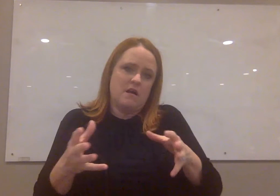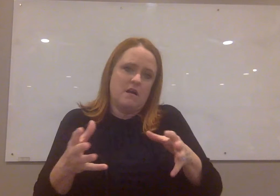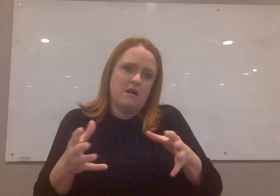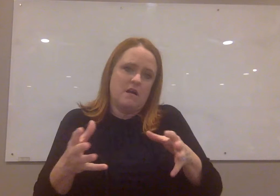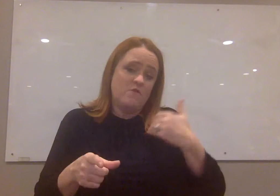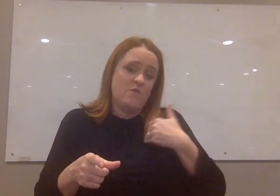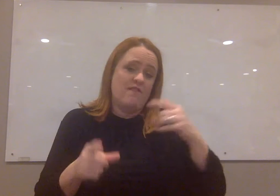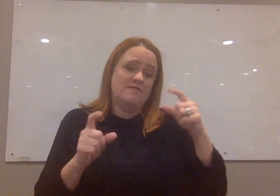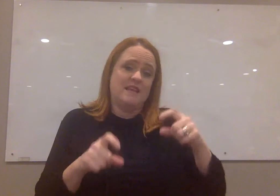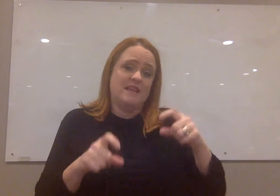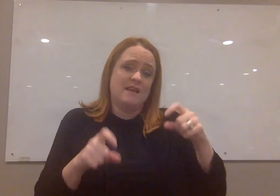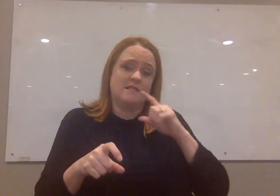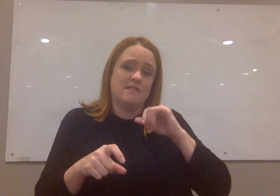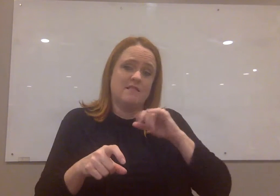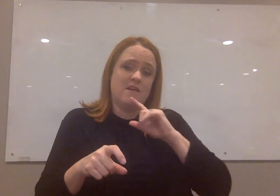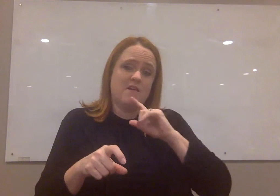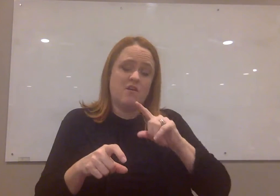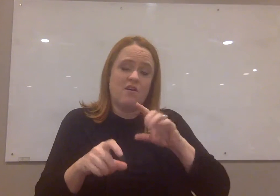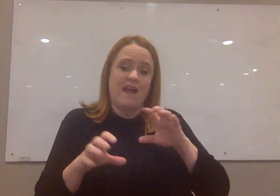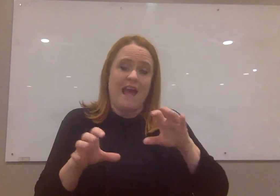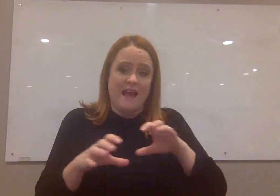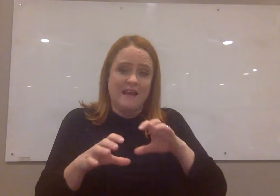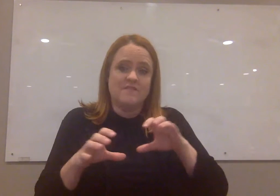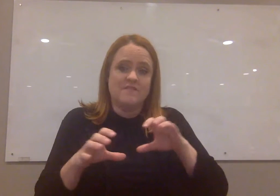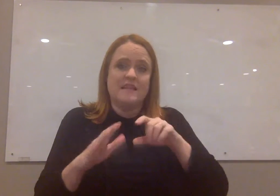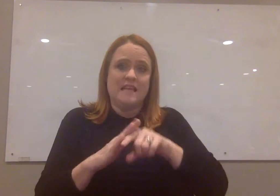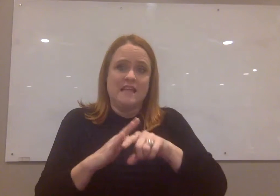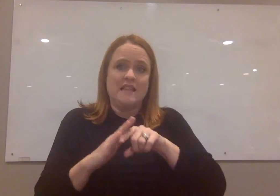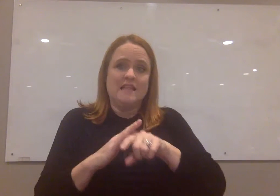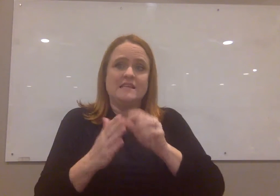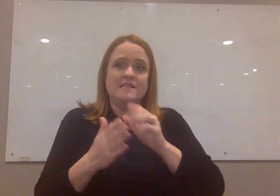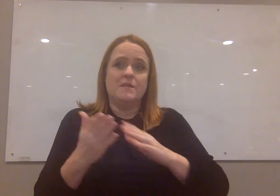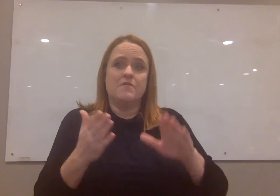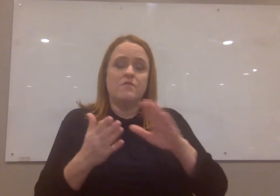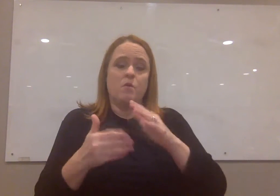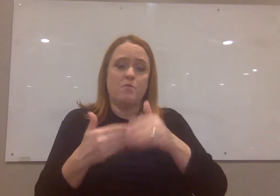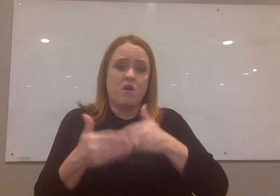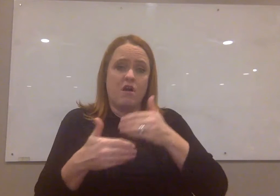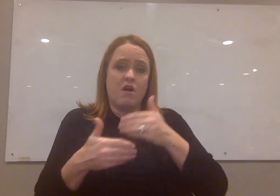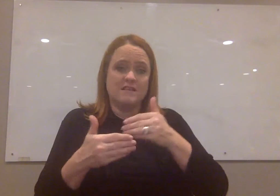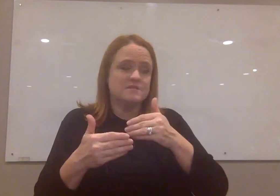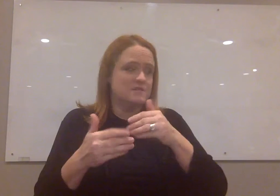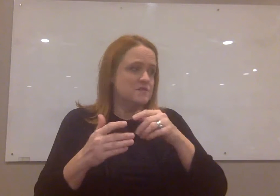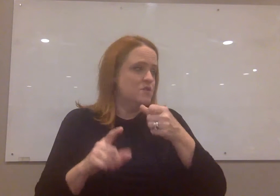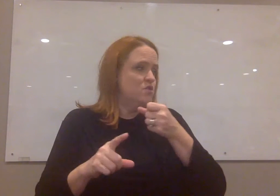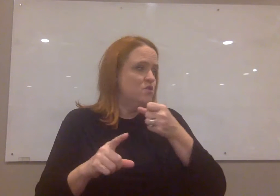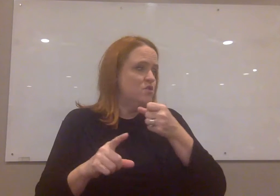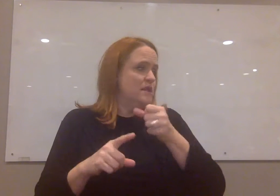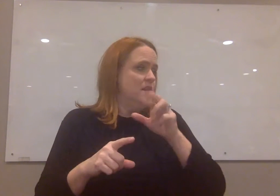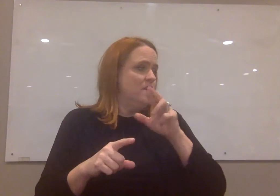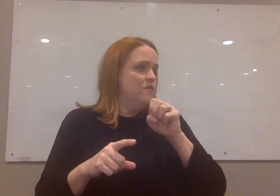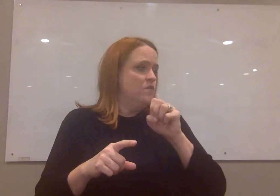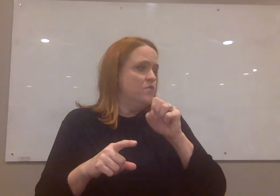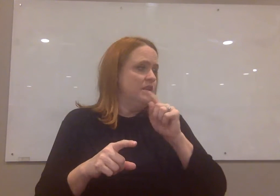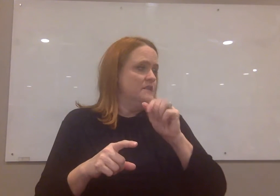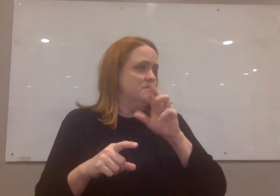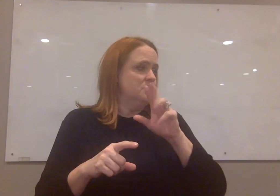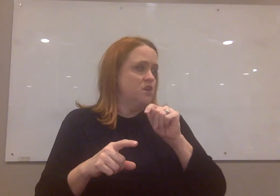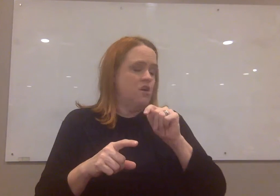that are actively killing some of your processes that you'll hit the restart limit and start restarting your supervisors. So you